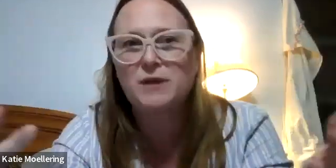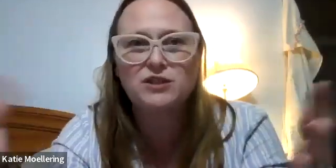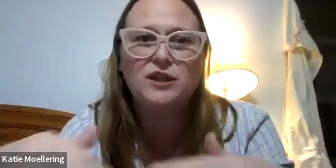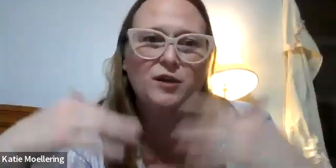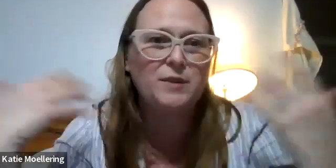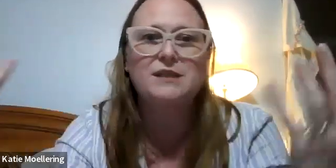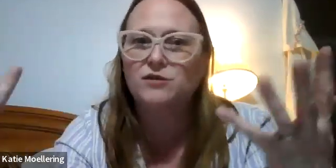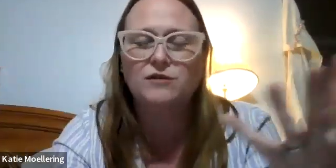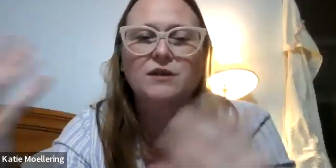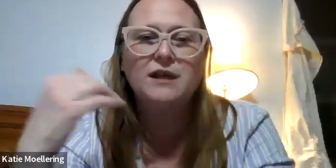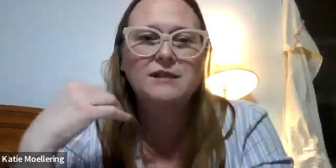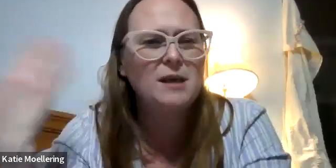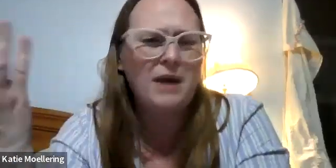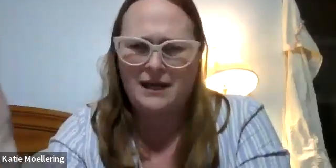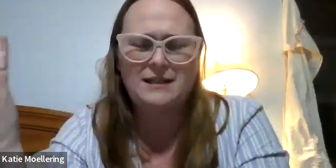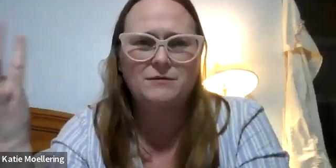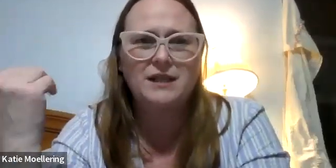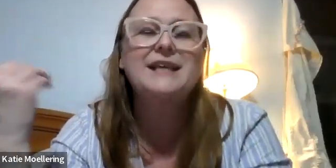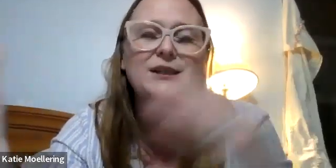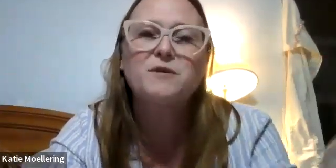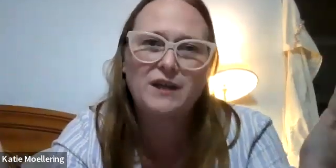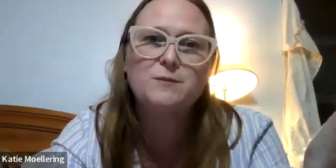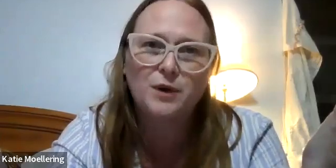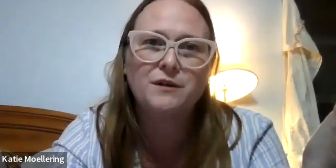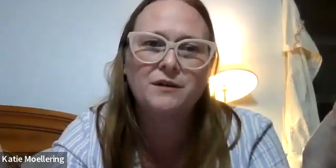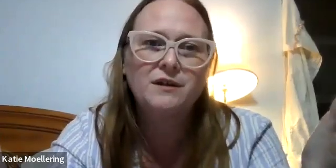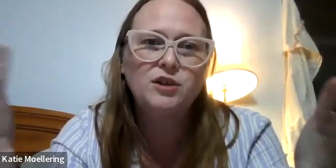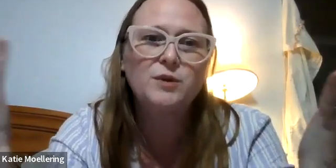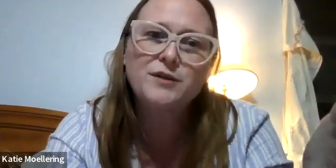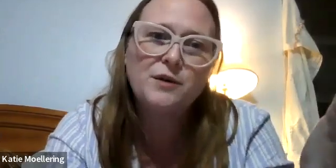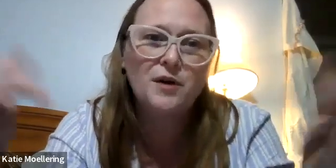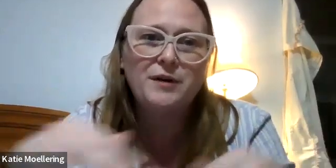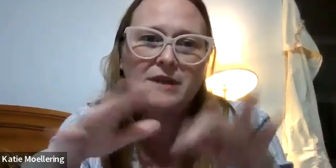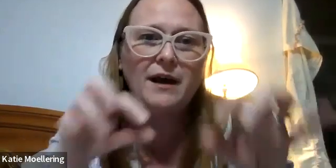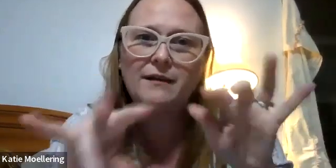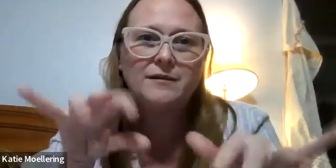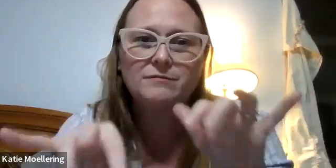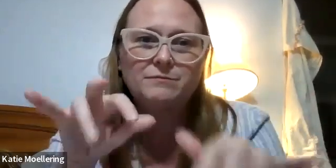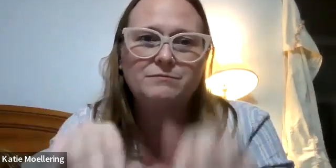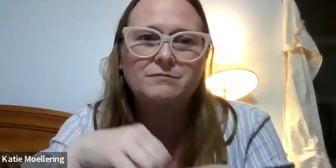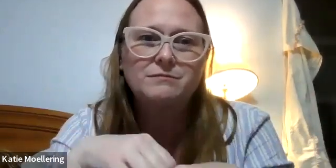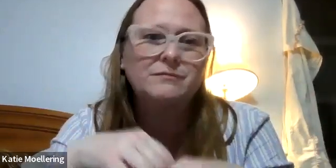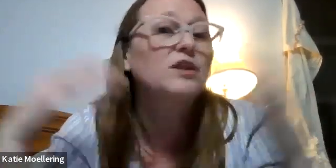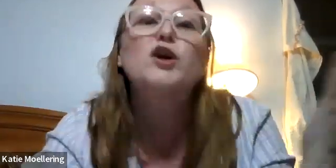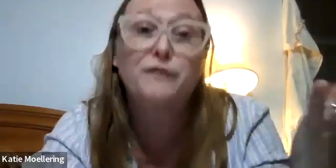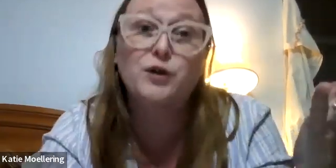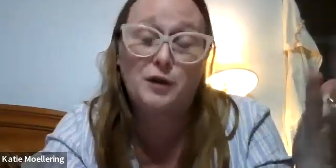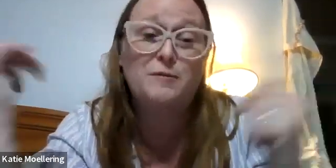speech therapist or somebody that, and I guess with Facebook, you would also go on and be like, look for